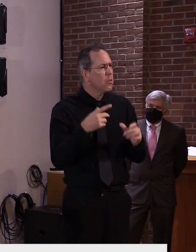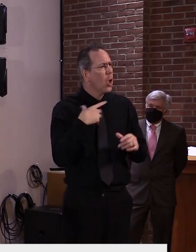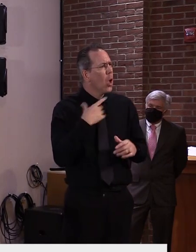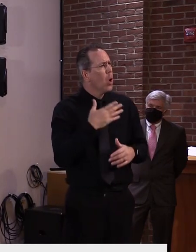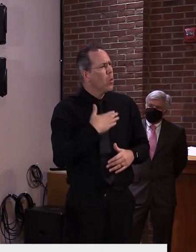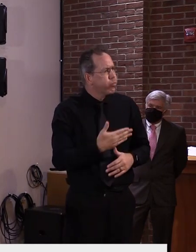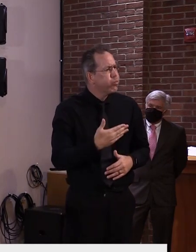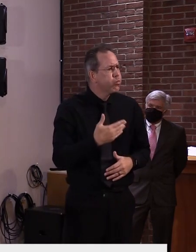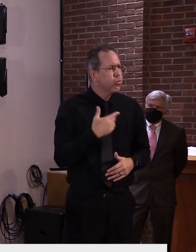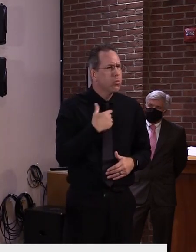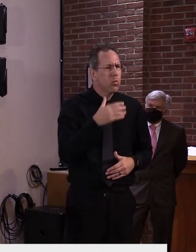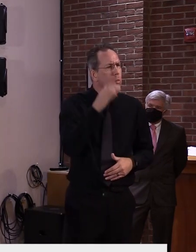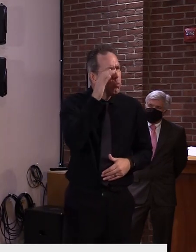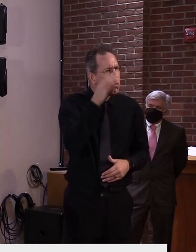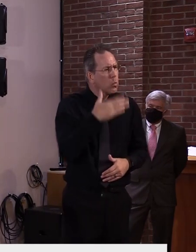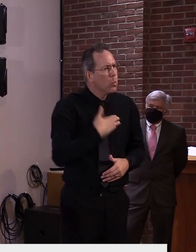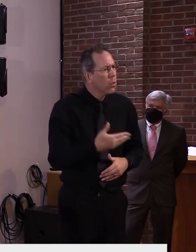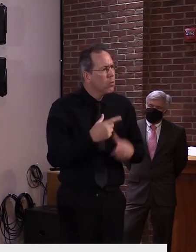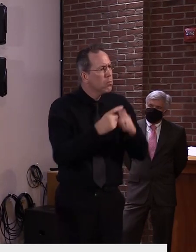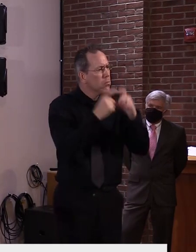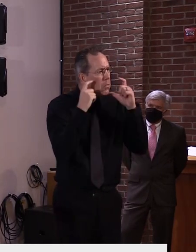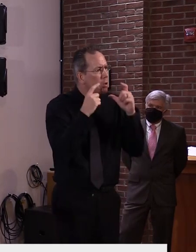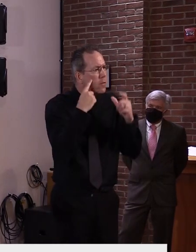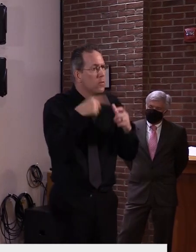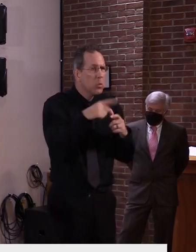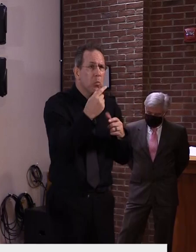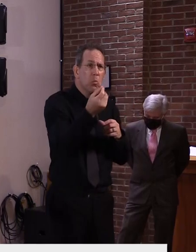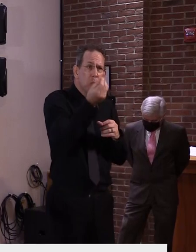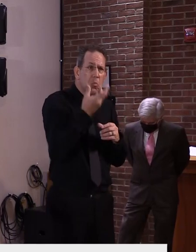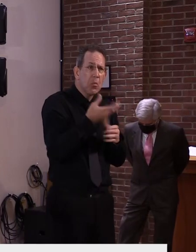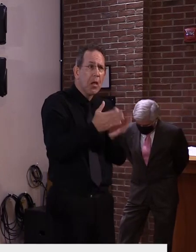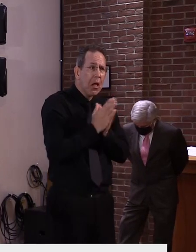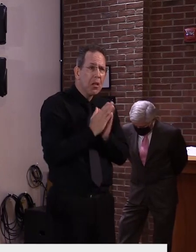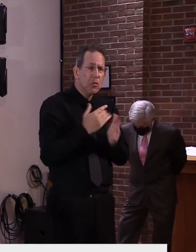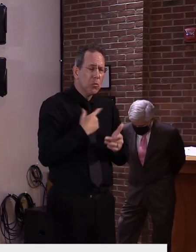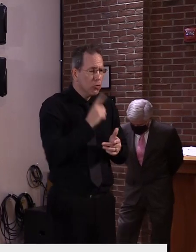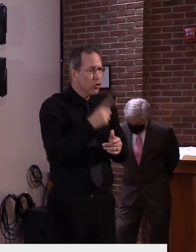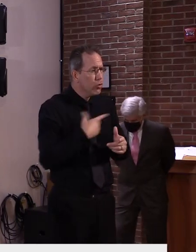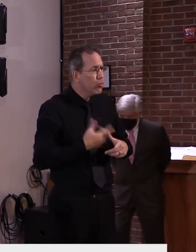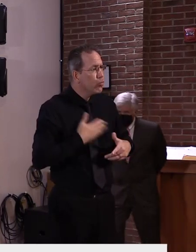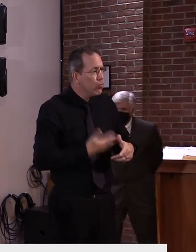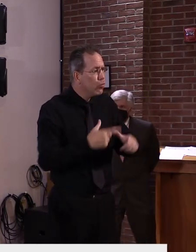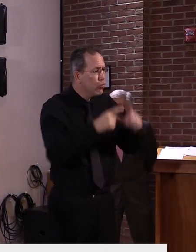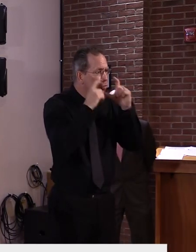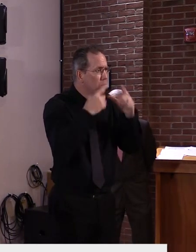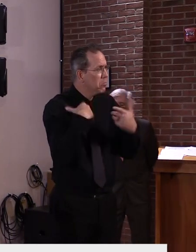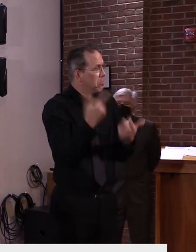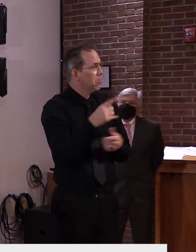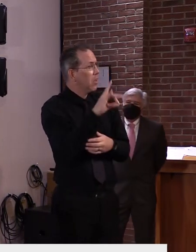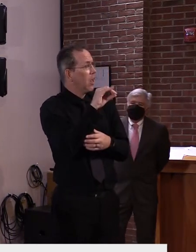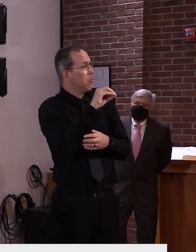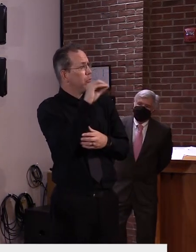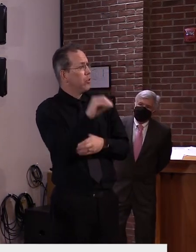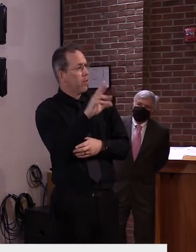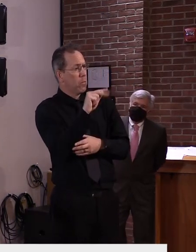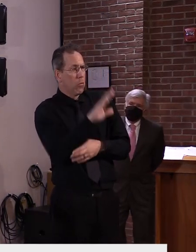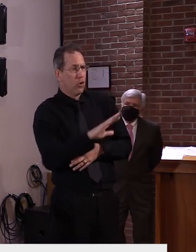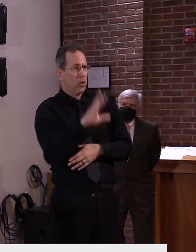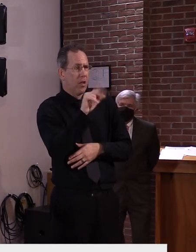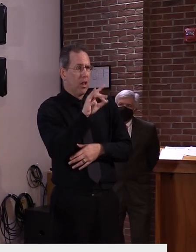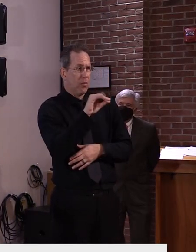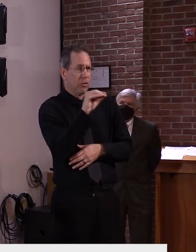mask. So it is a significant majority. There is a minority